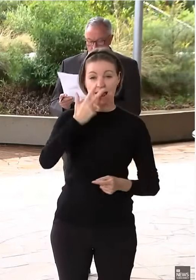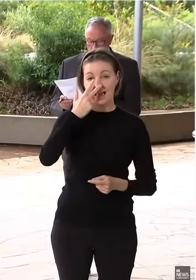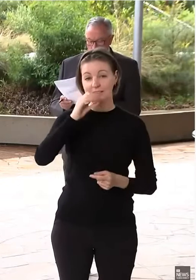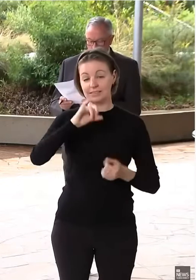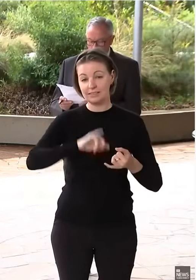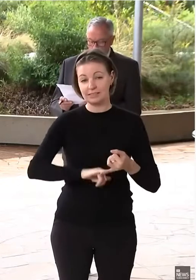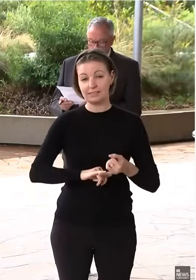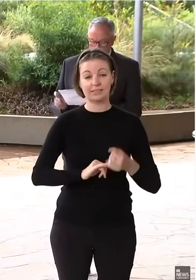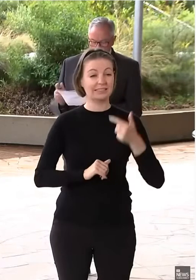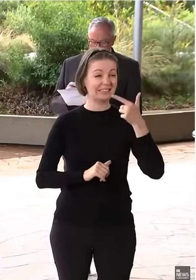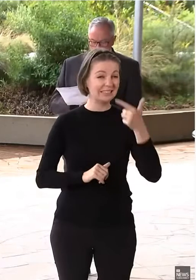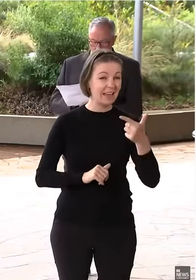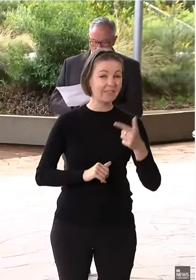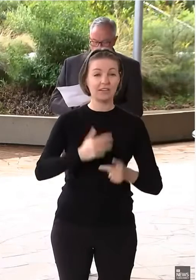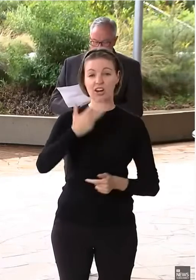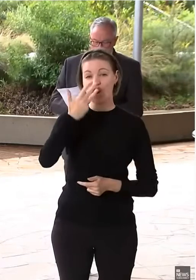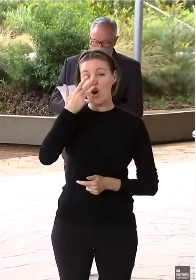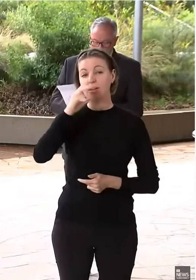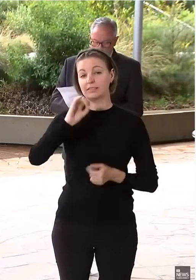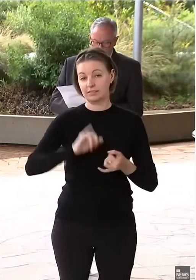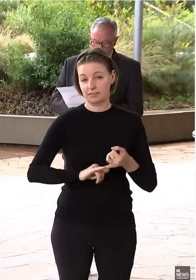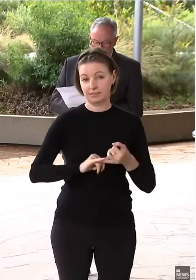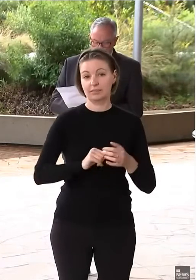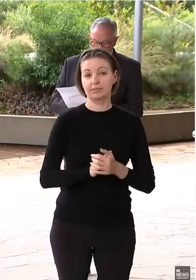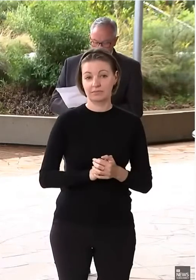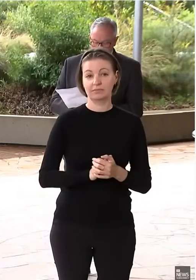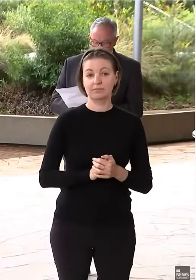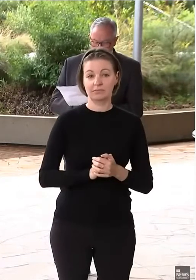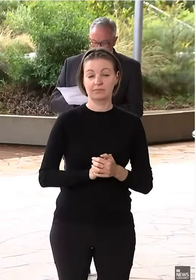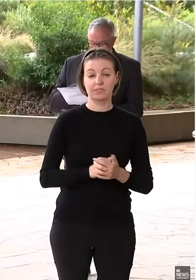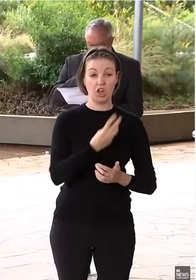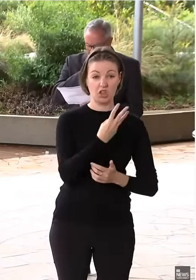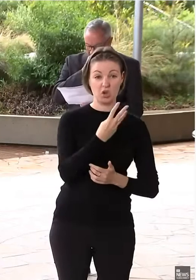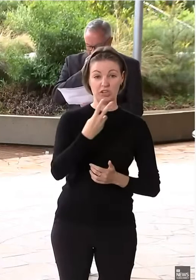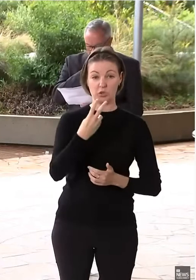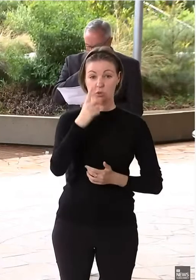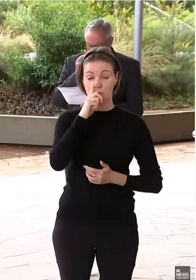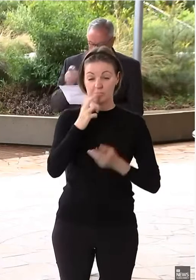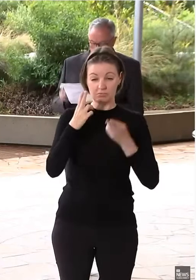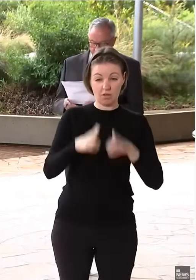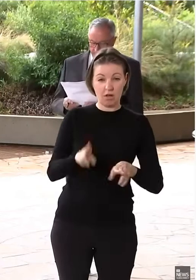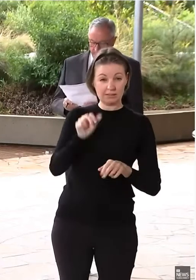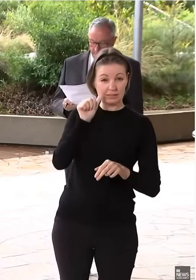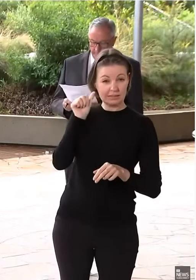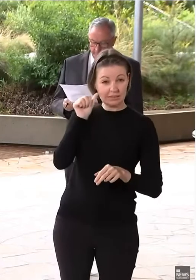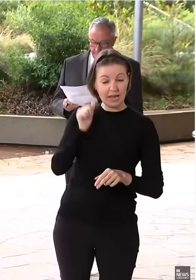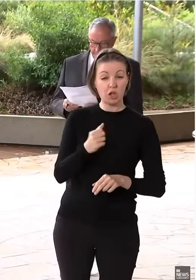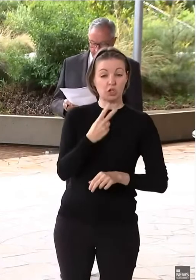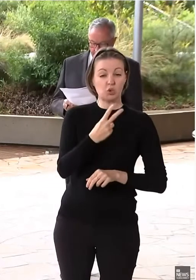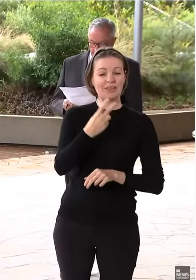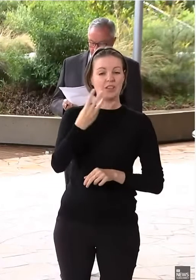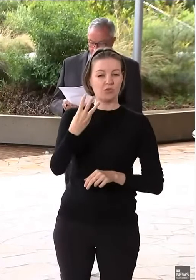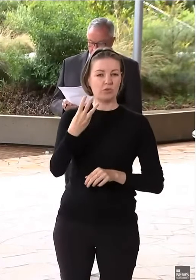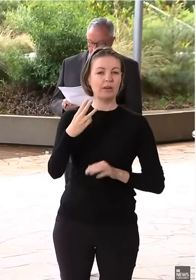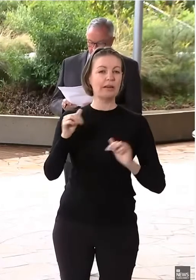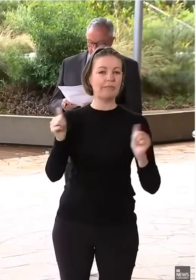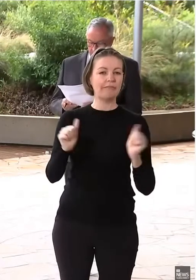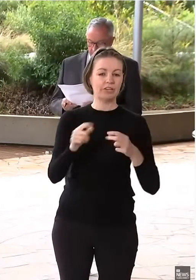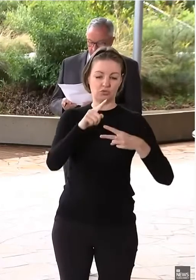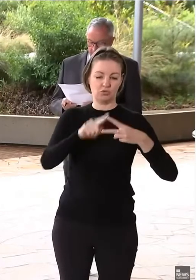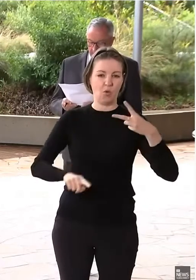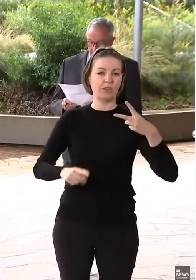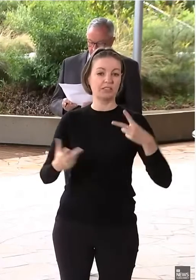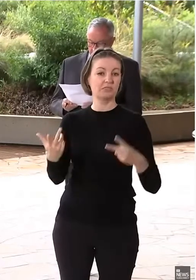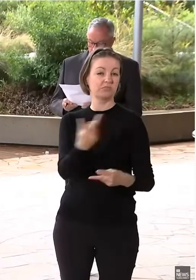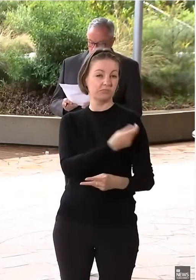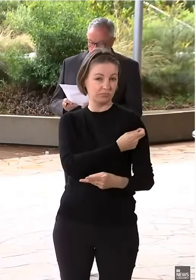80s, 7 people were in their 90s. Of the 32 people who died, 23 had received at least 2 doses